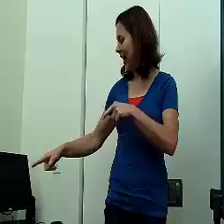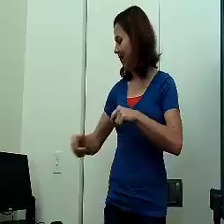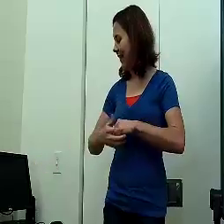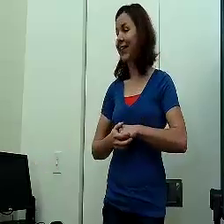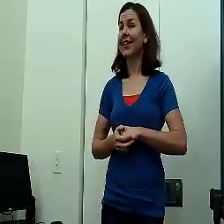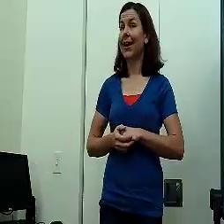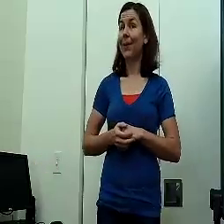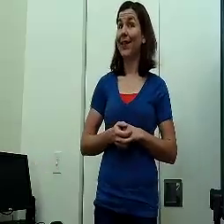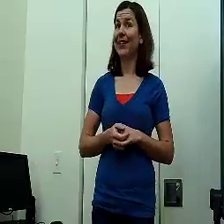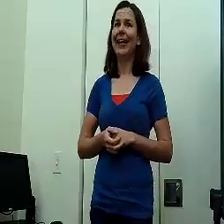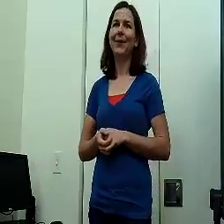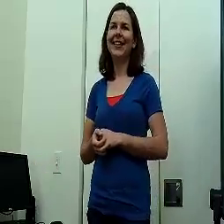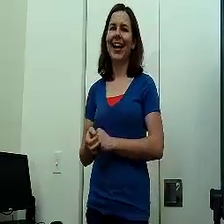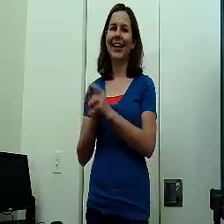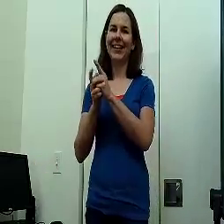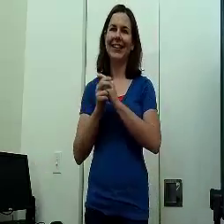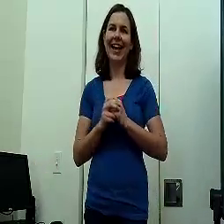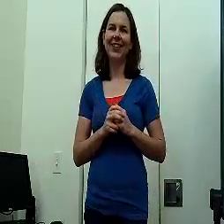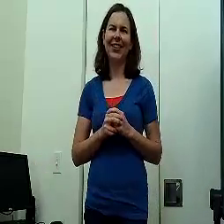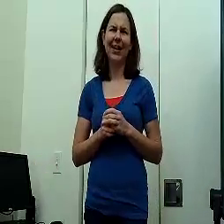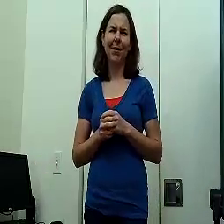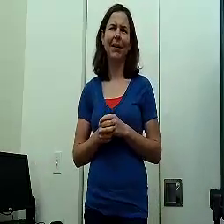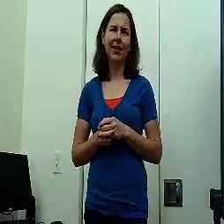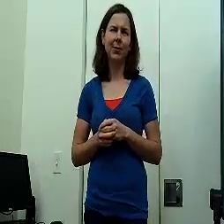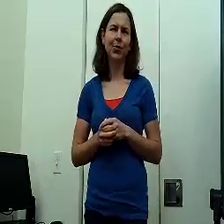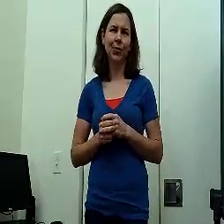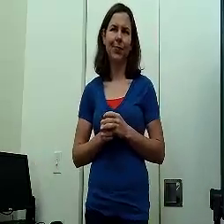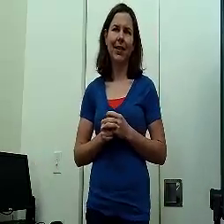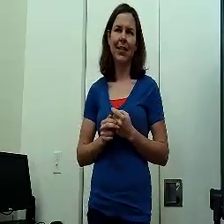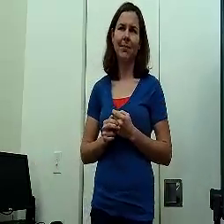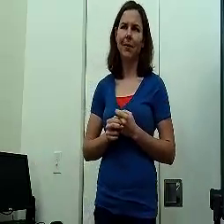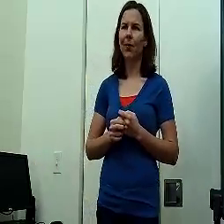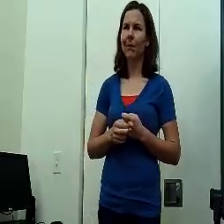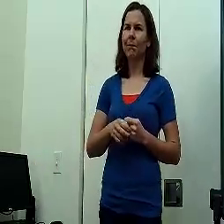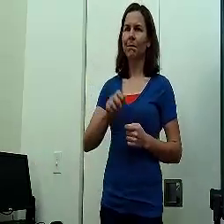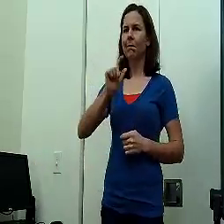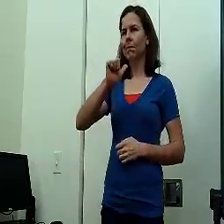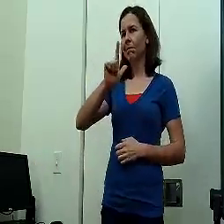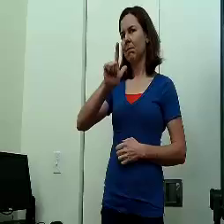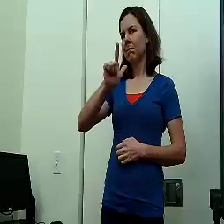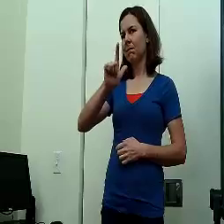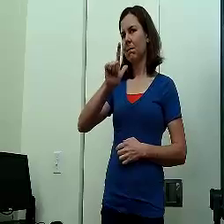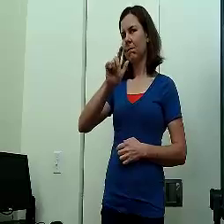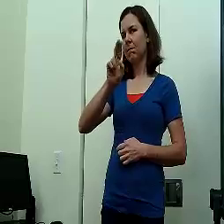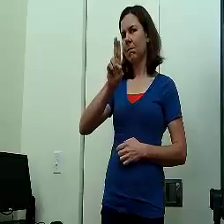on there is not what it looks like when we sign it, and this actually came up because this was your group that did it before.